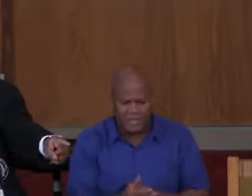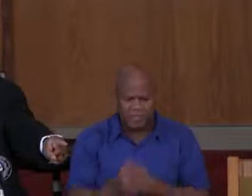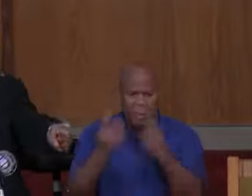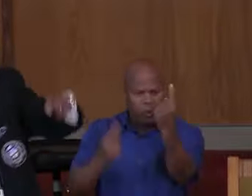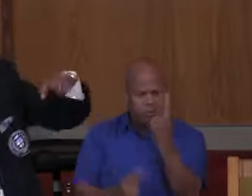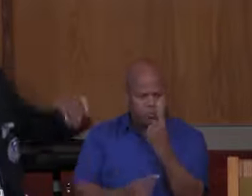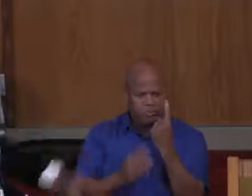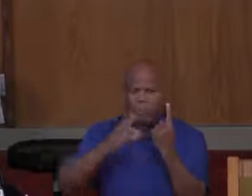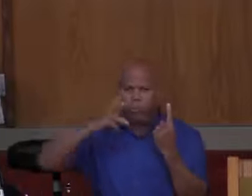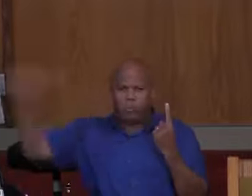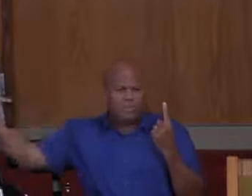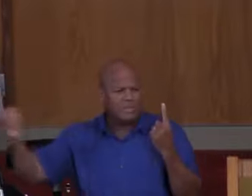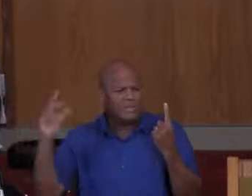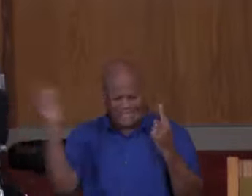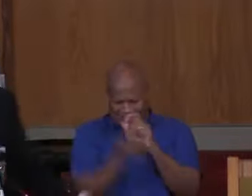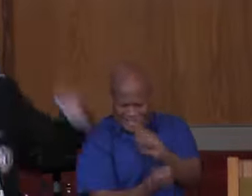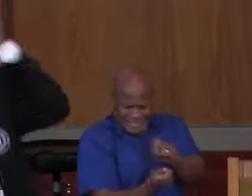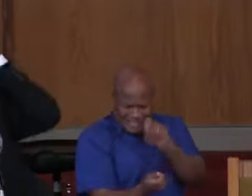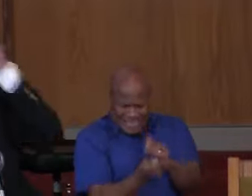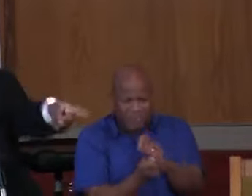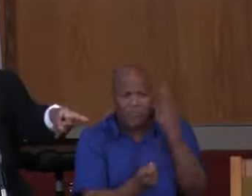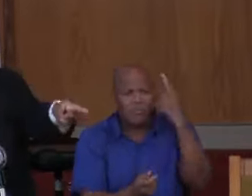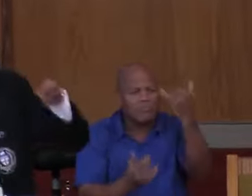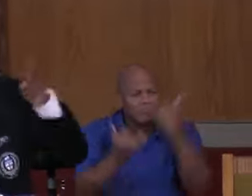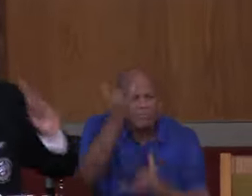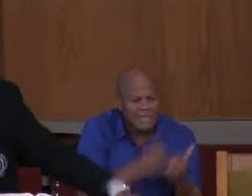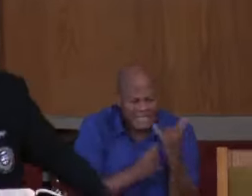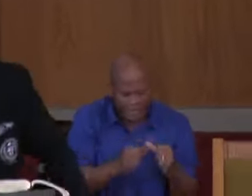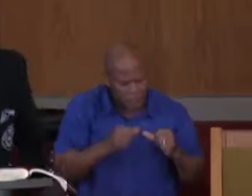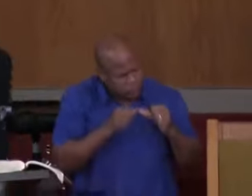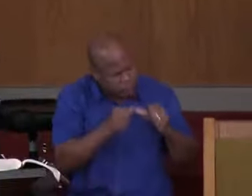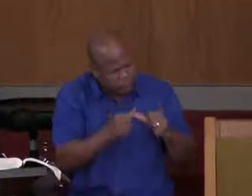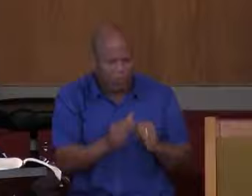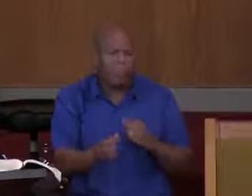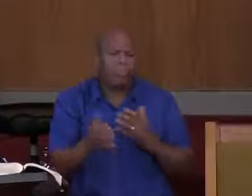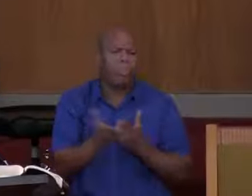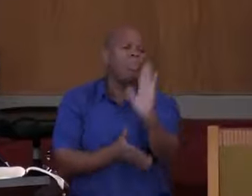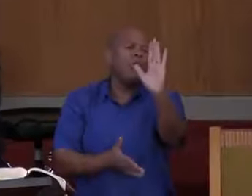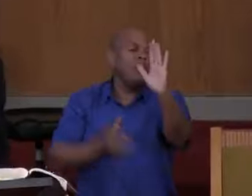to be absent, too exact to error, too steadfast to fall,